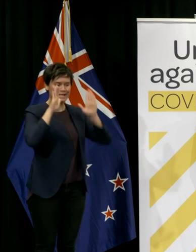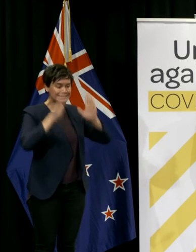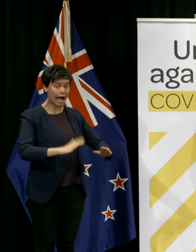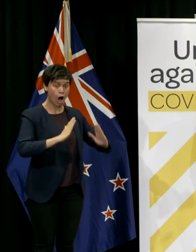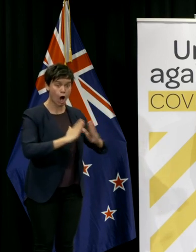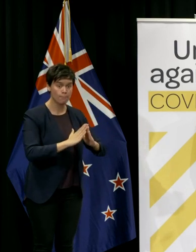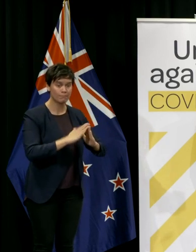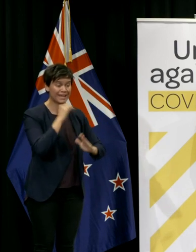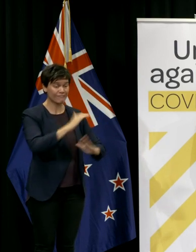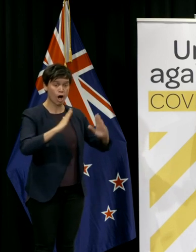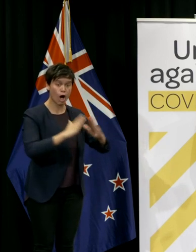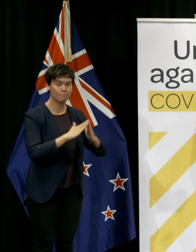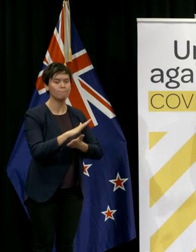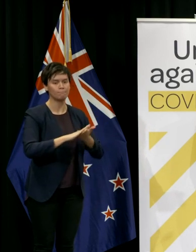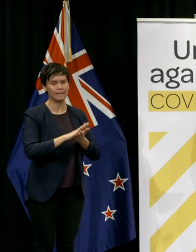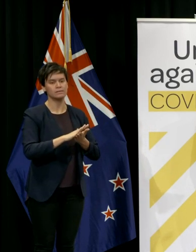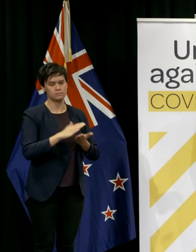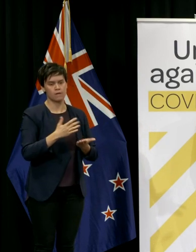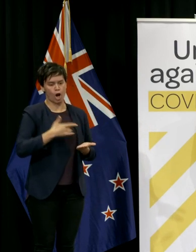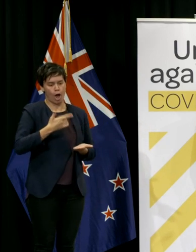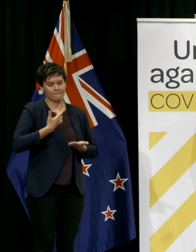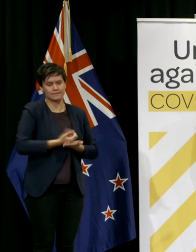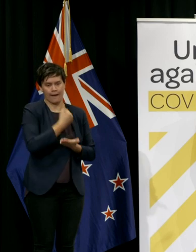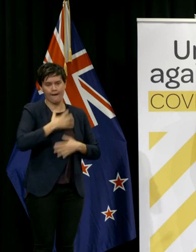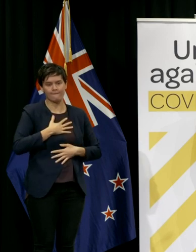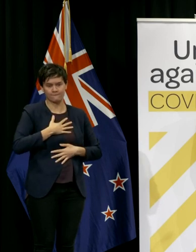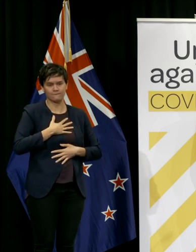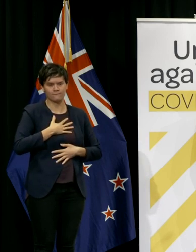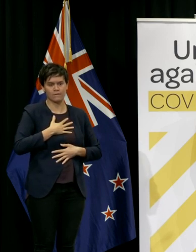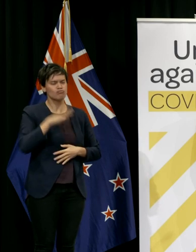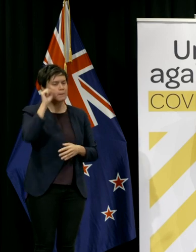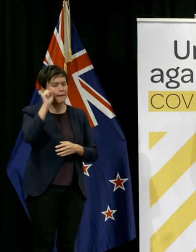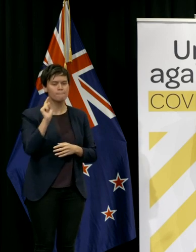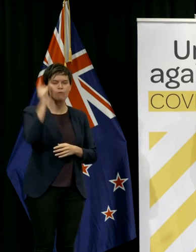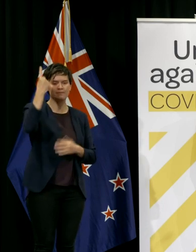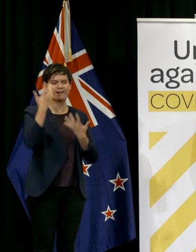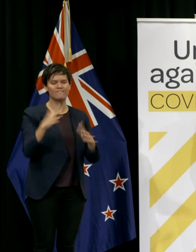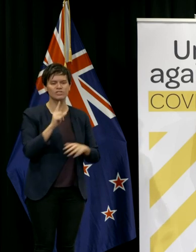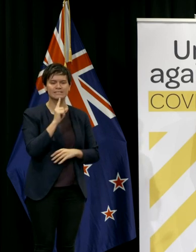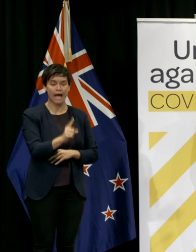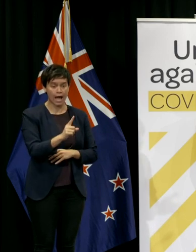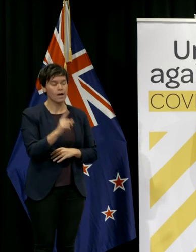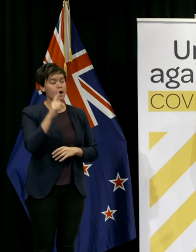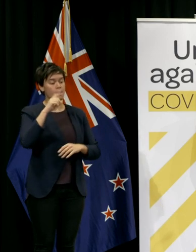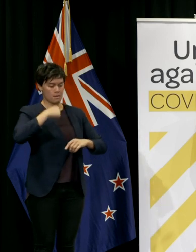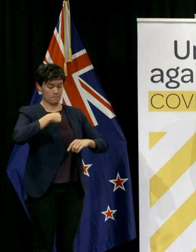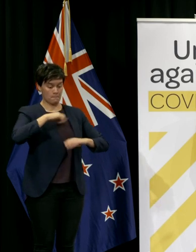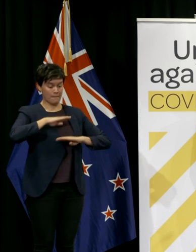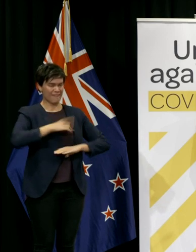the principle. And you would have heard the Prime Minister say also, behave in a way as if you had it